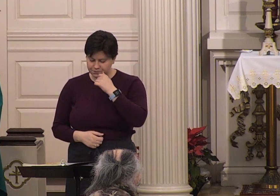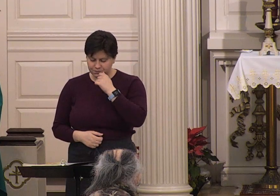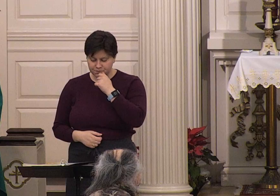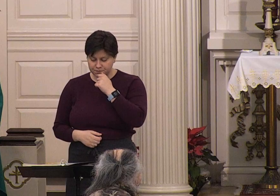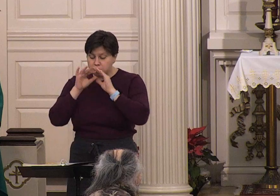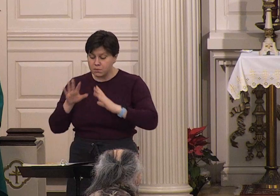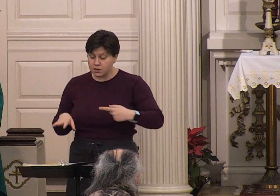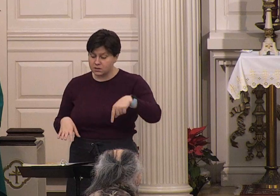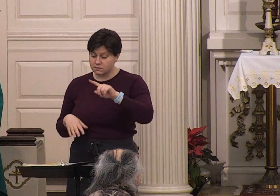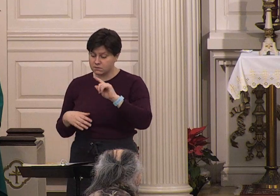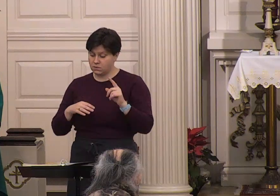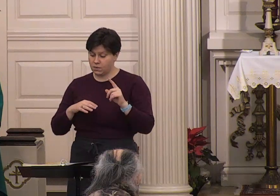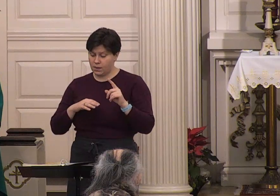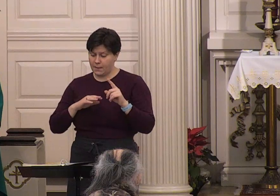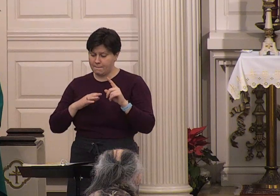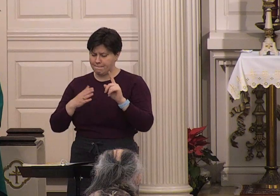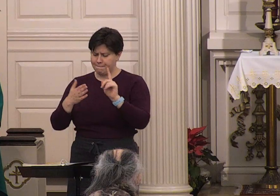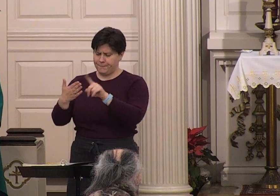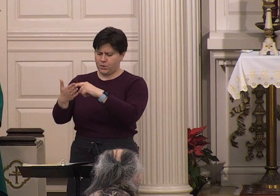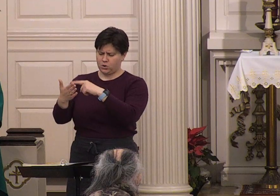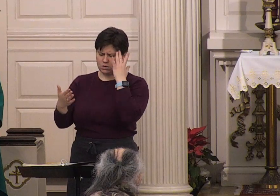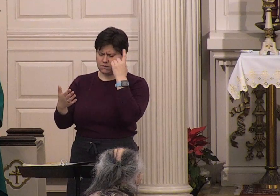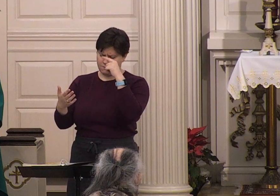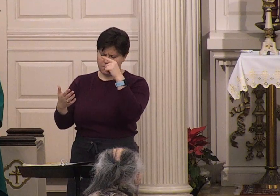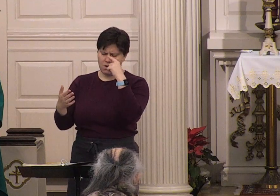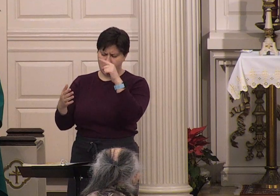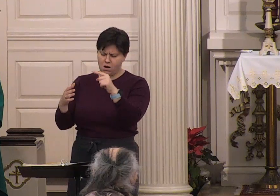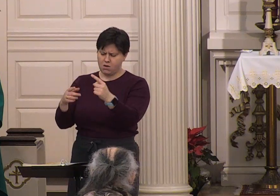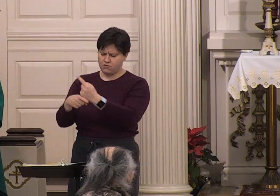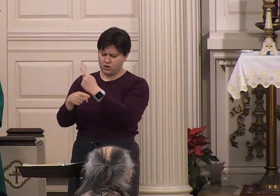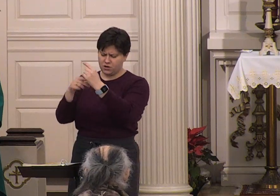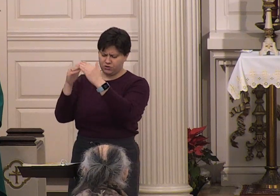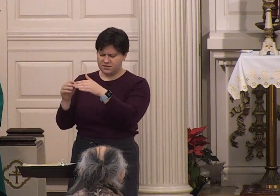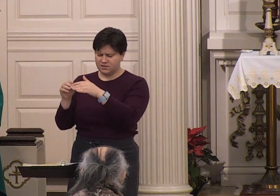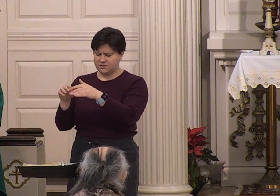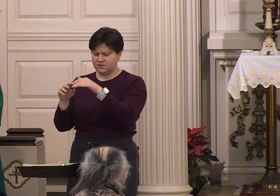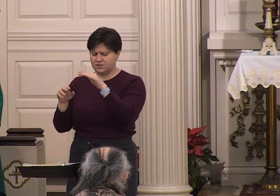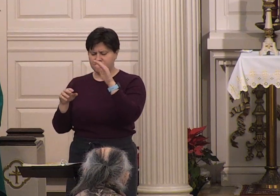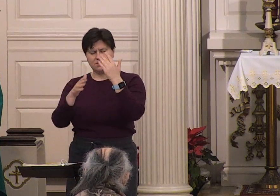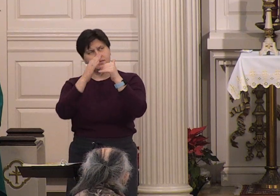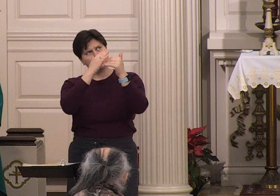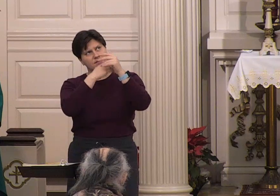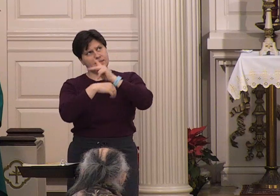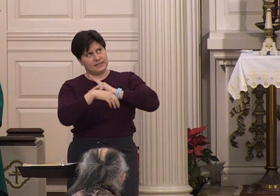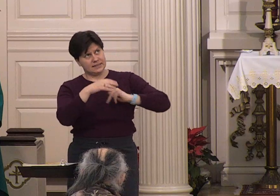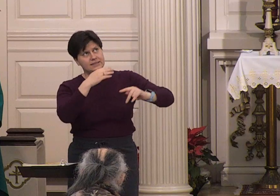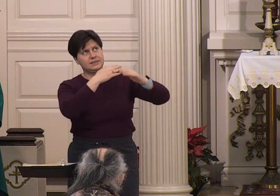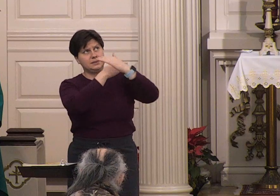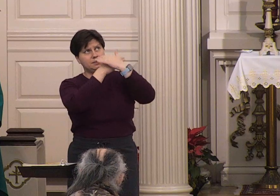are persecuted for the sake of righteousness, for theirs is the kingdom of heaven.